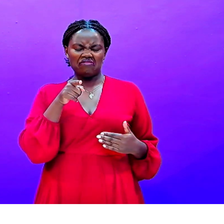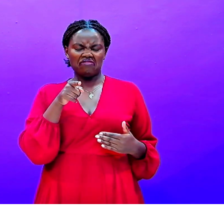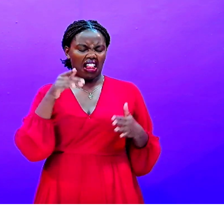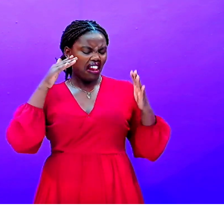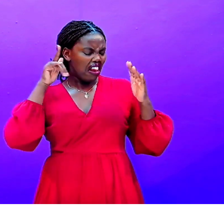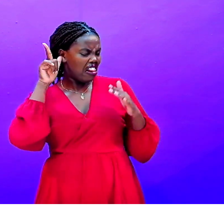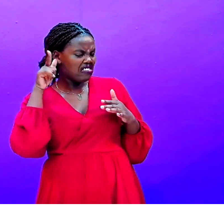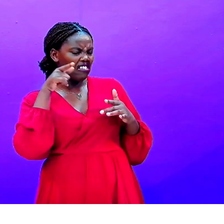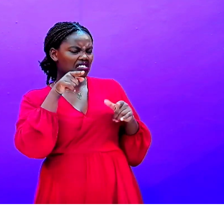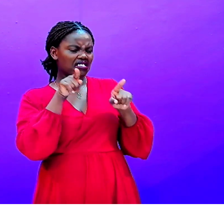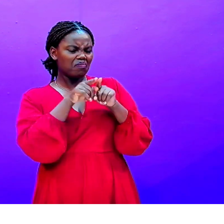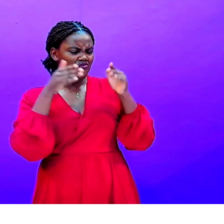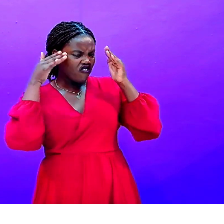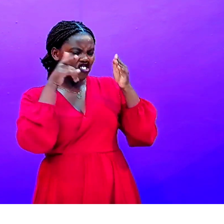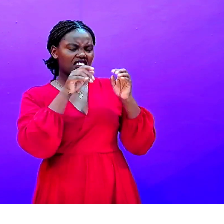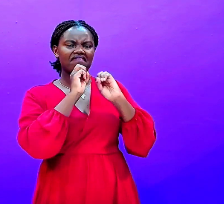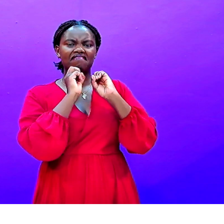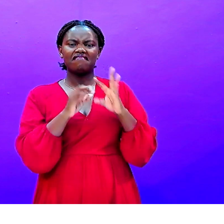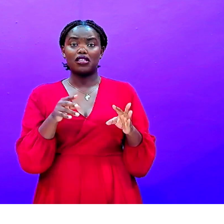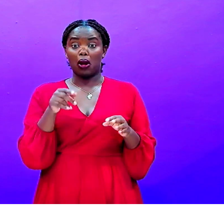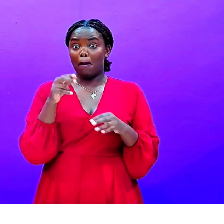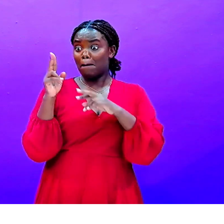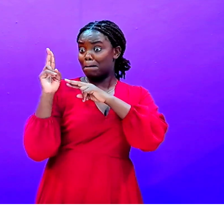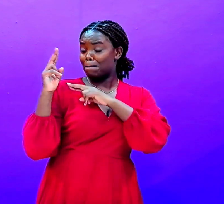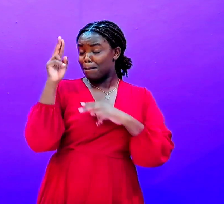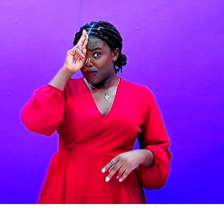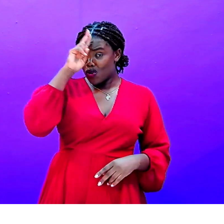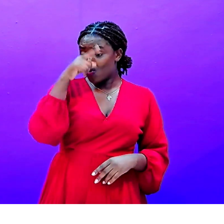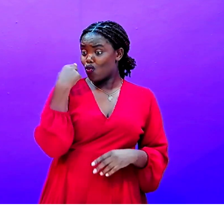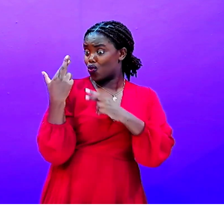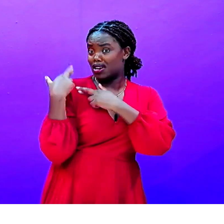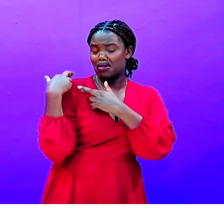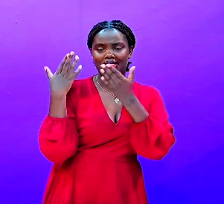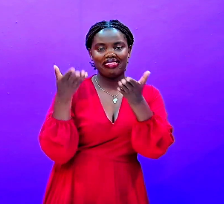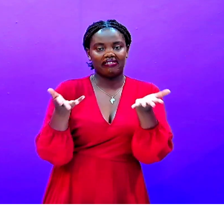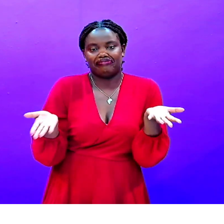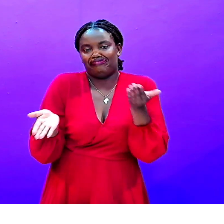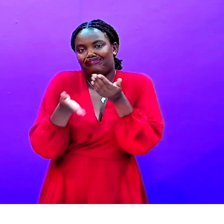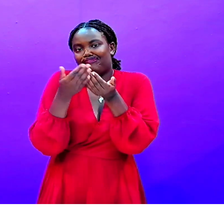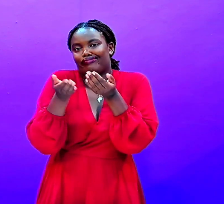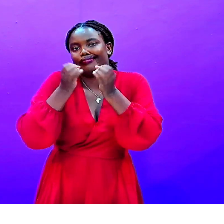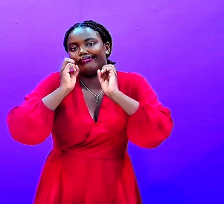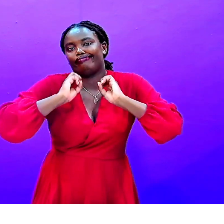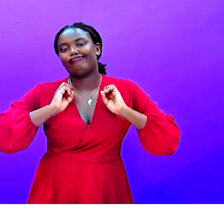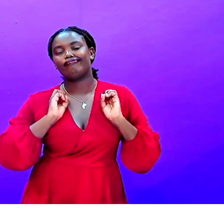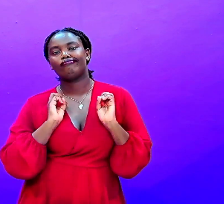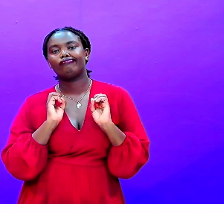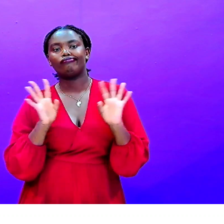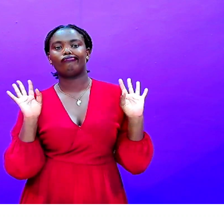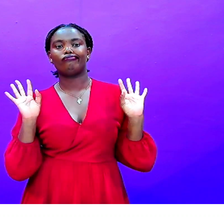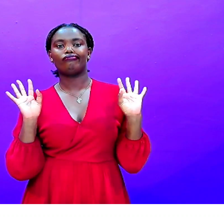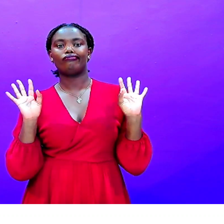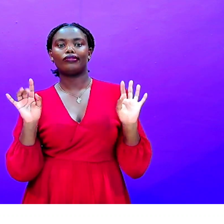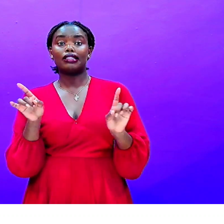cell, but the officer in charge of the cells assumed and never released her to seek medical